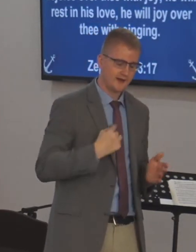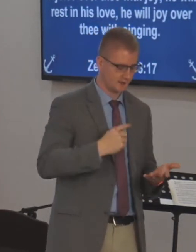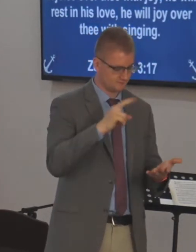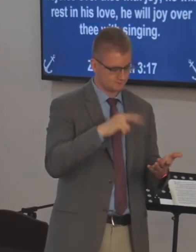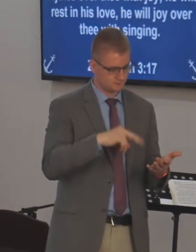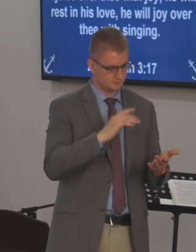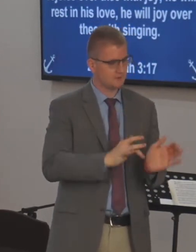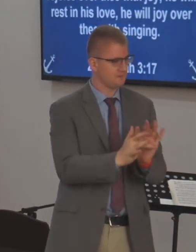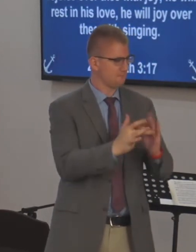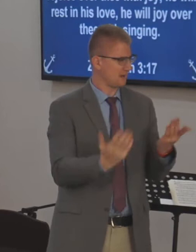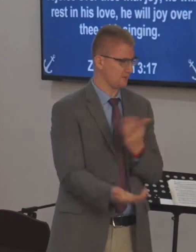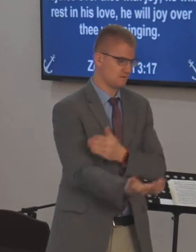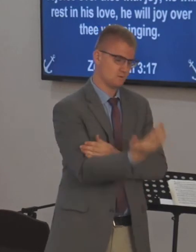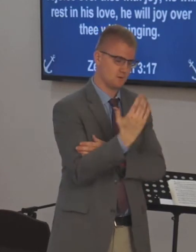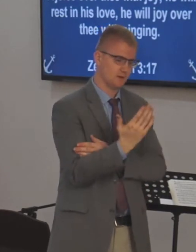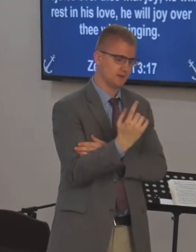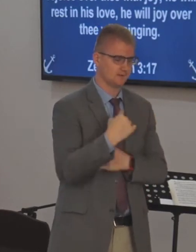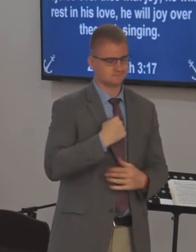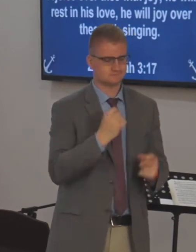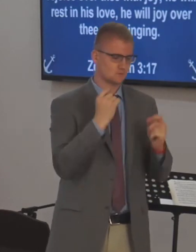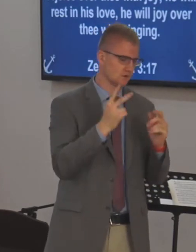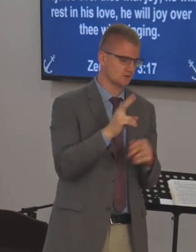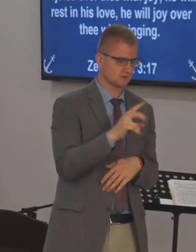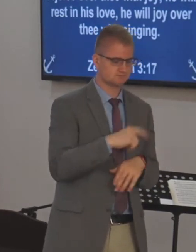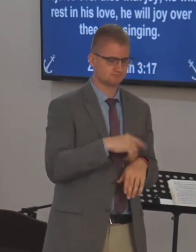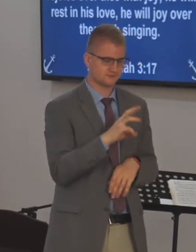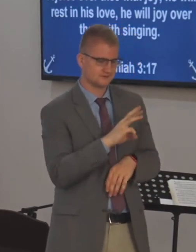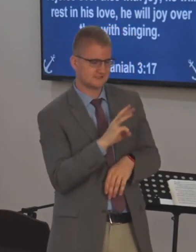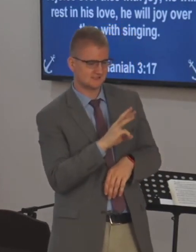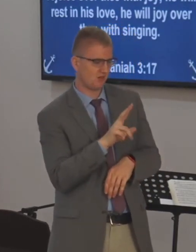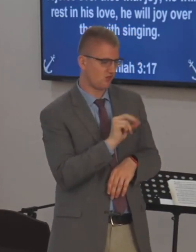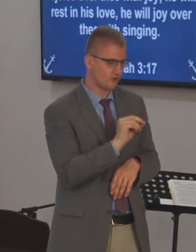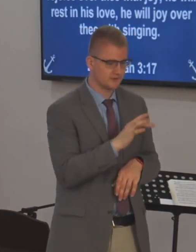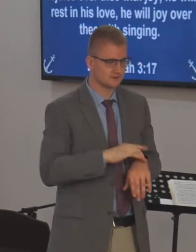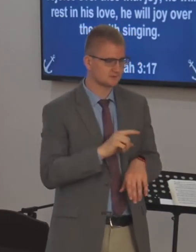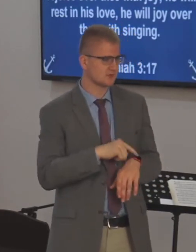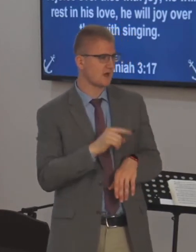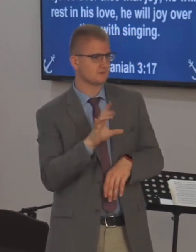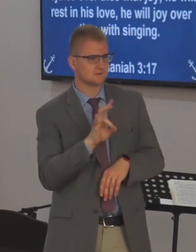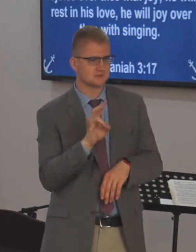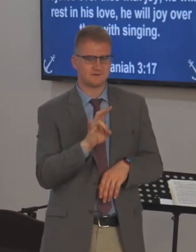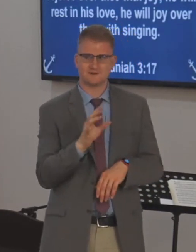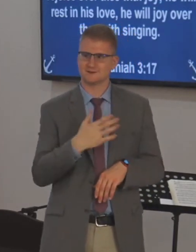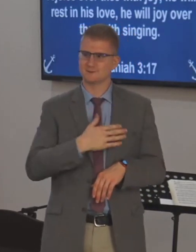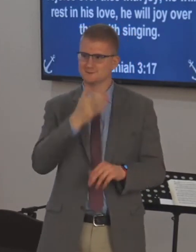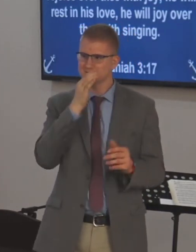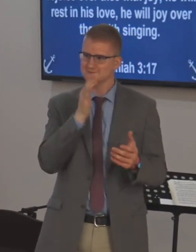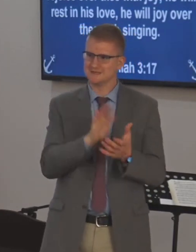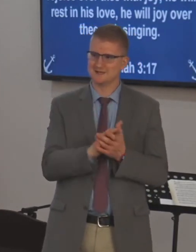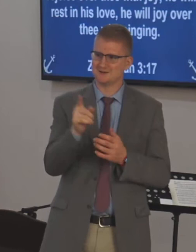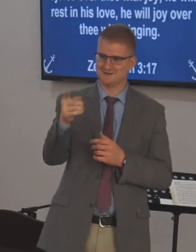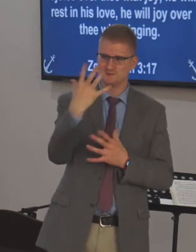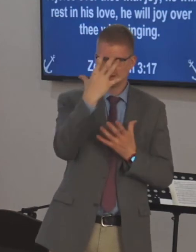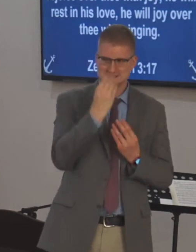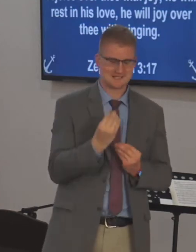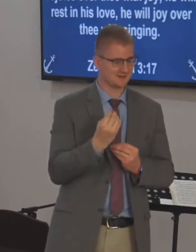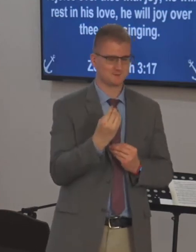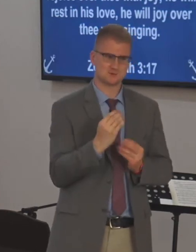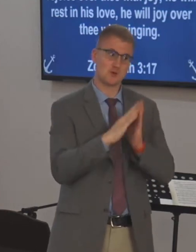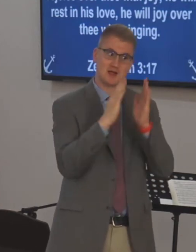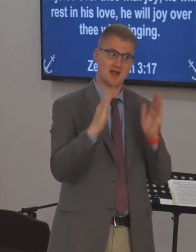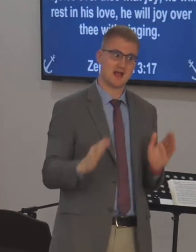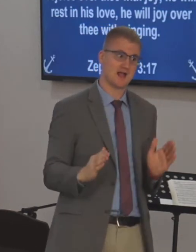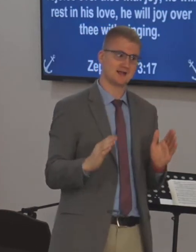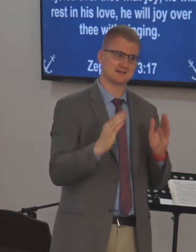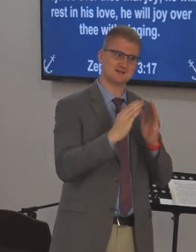reading in the morning. I get up sometime between 6:30 and 7. My wife is a sleeper, so the house is very, very quiet.